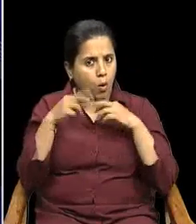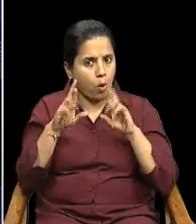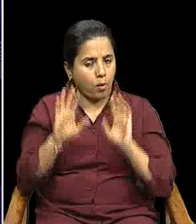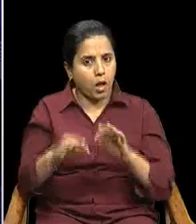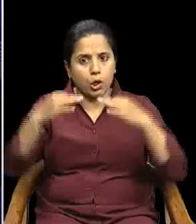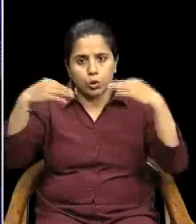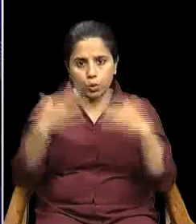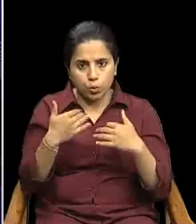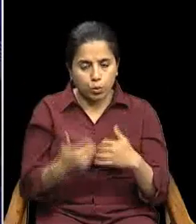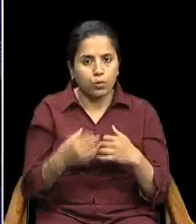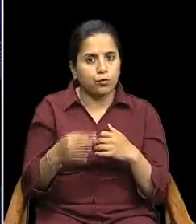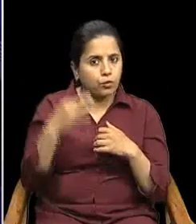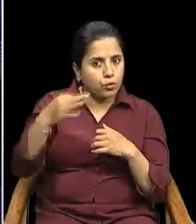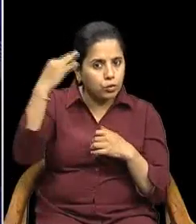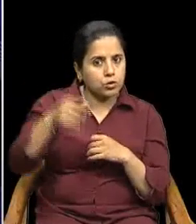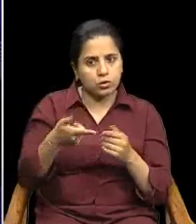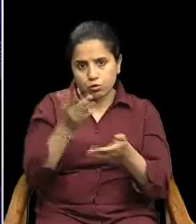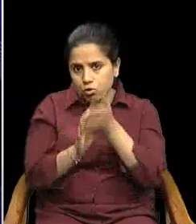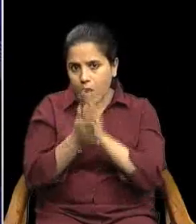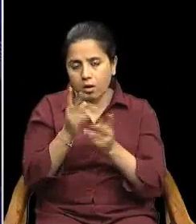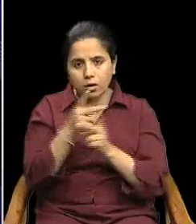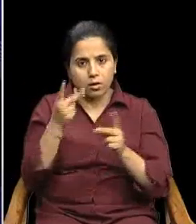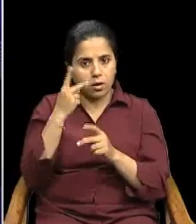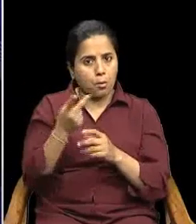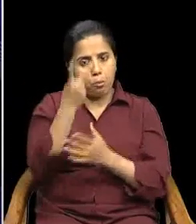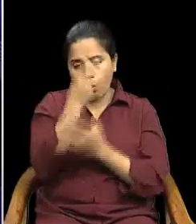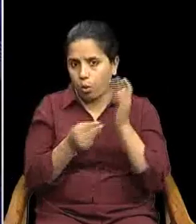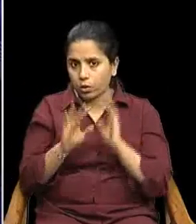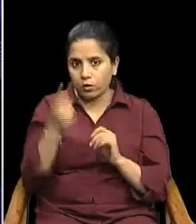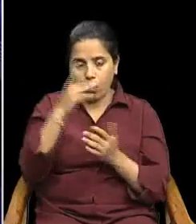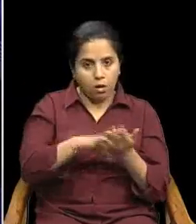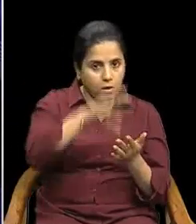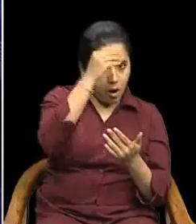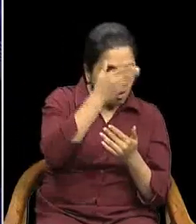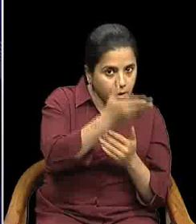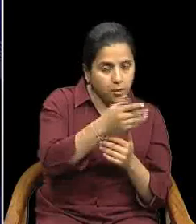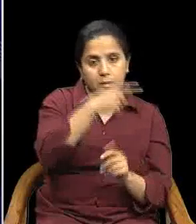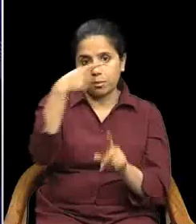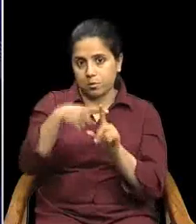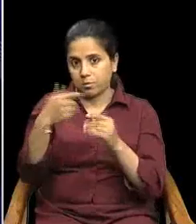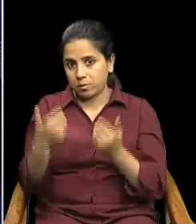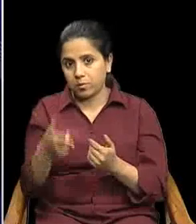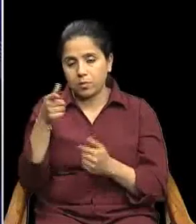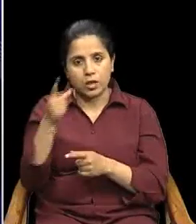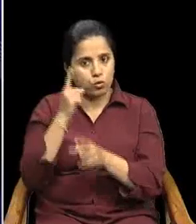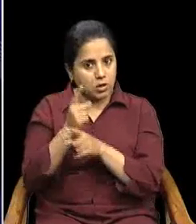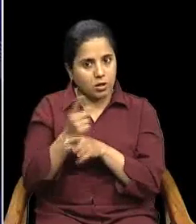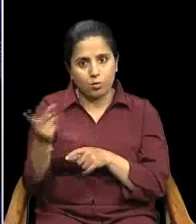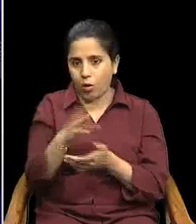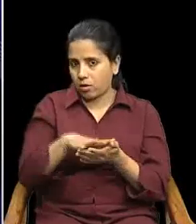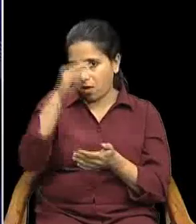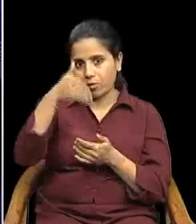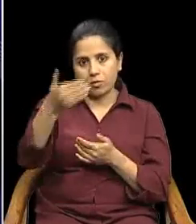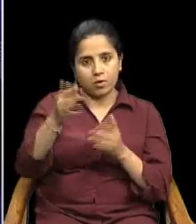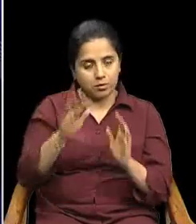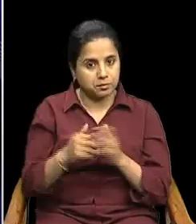new and the future challenges are both for learners as well as for the teachers.